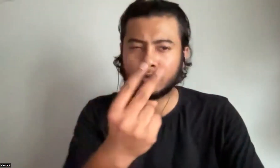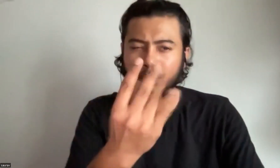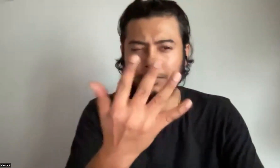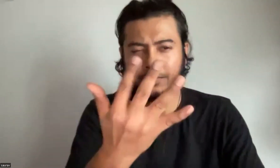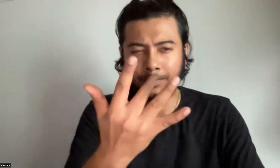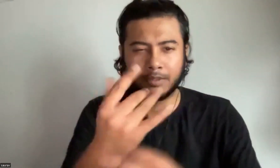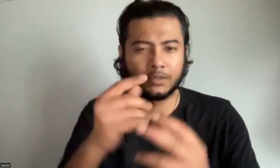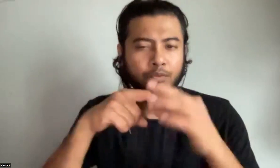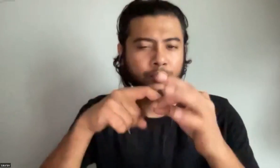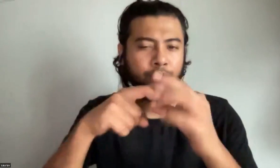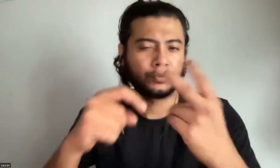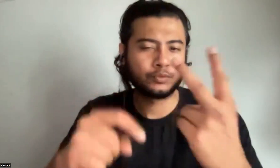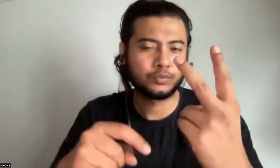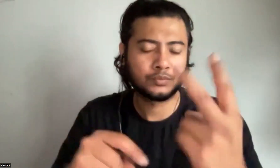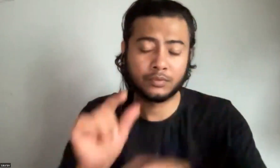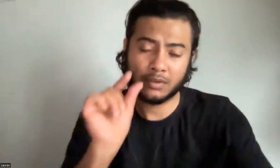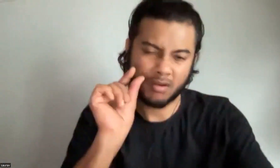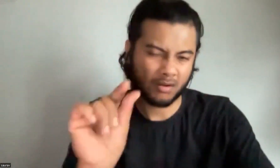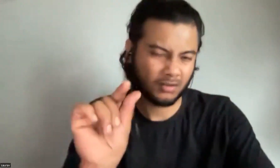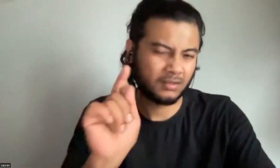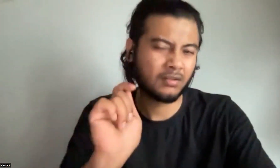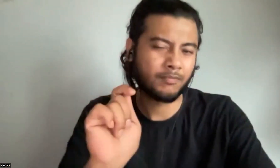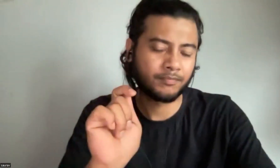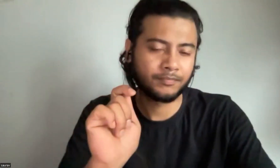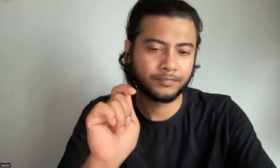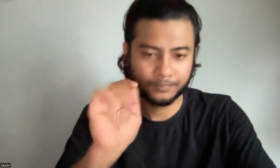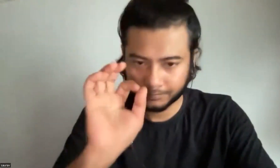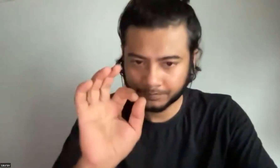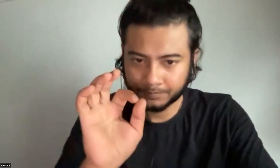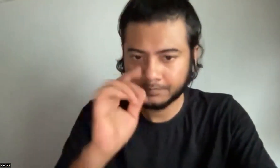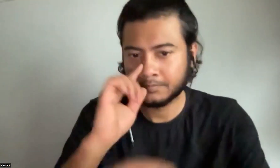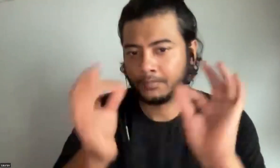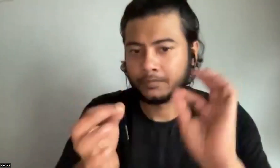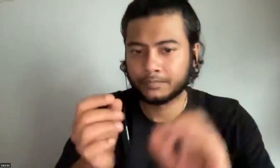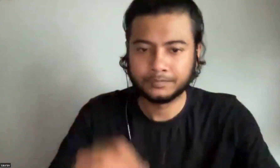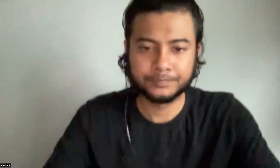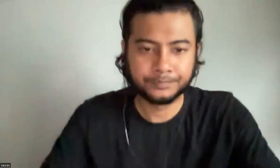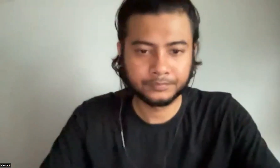I have to urgently go out somewhere, so won't be able to.